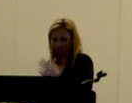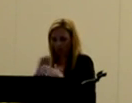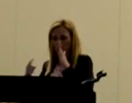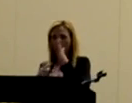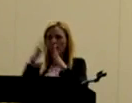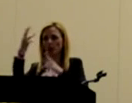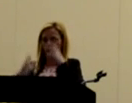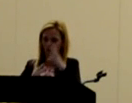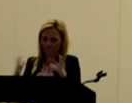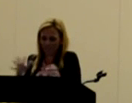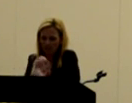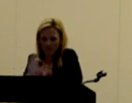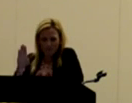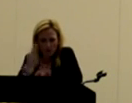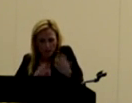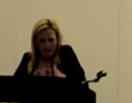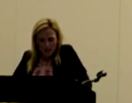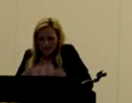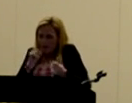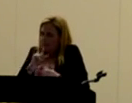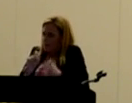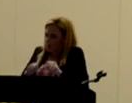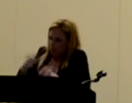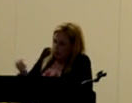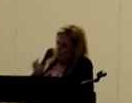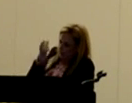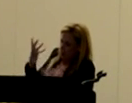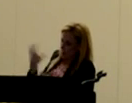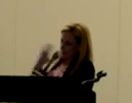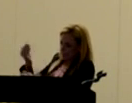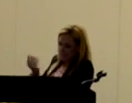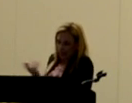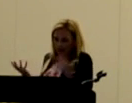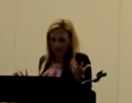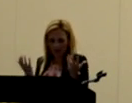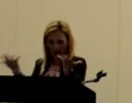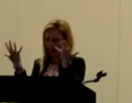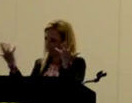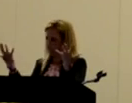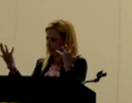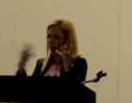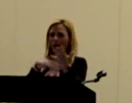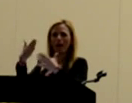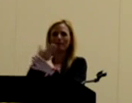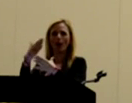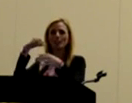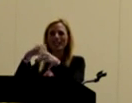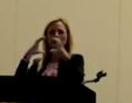gone. What was once a world filled with frustration and anger, not being able to understand what was being